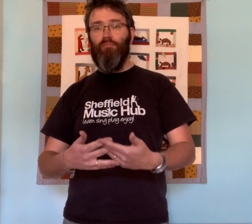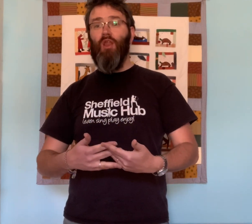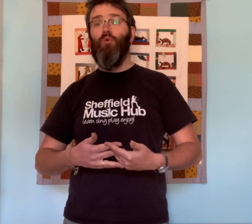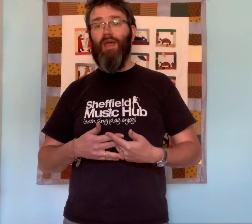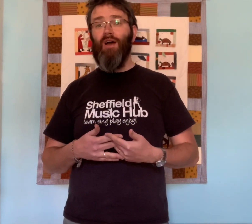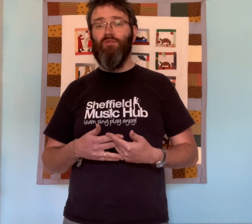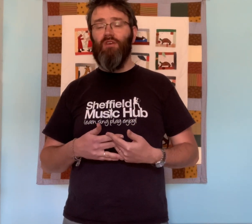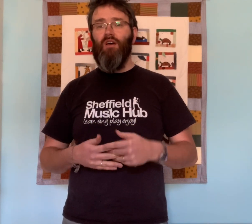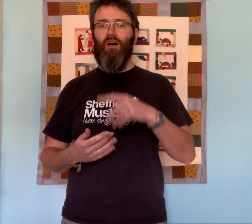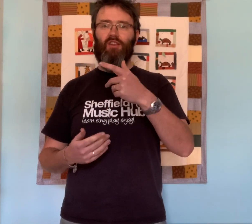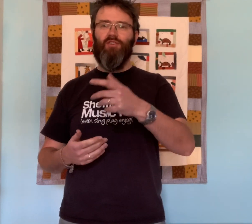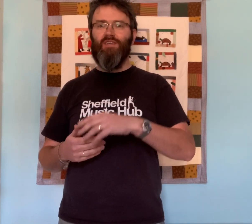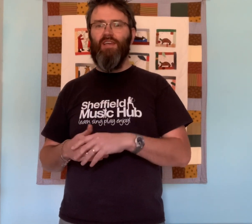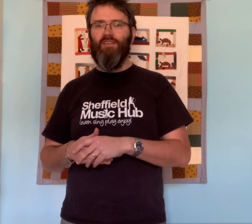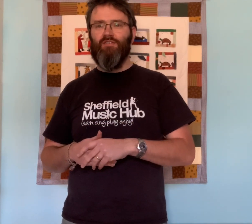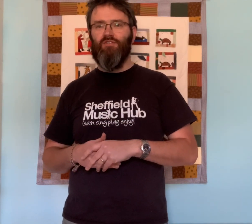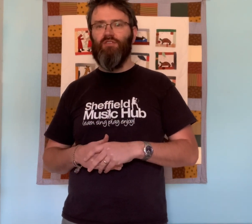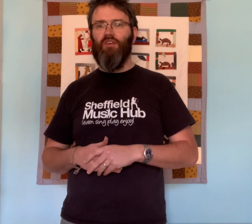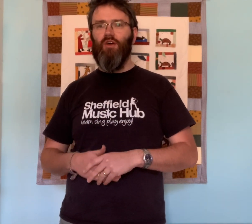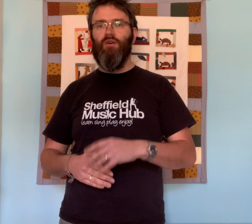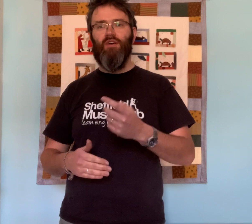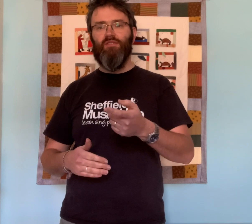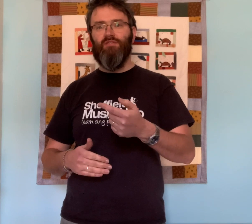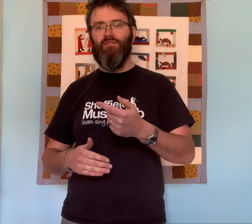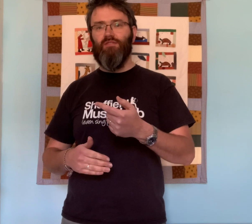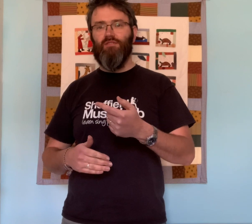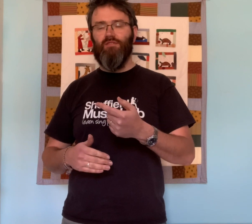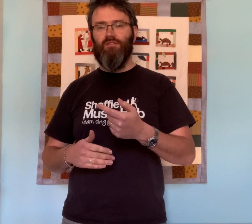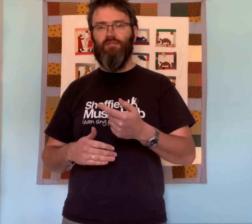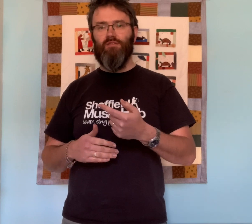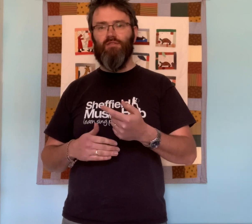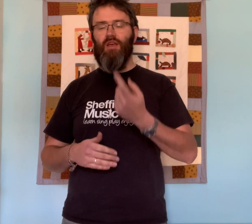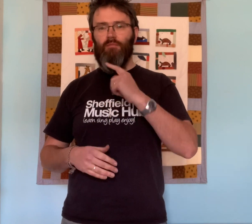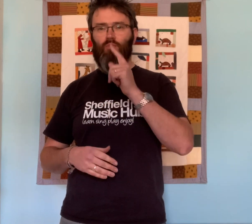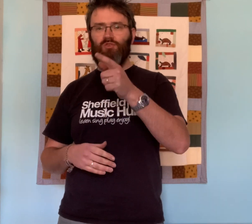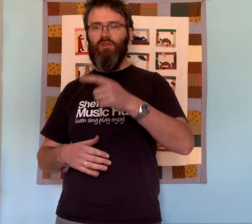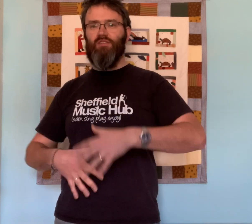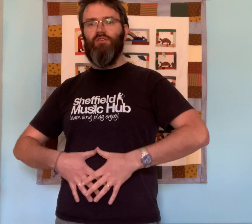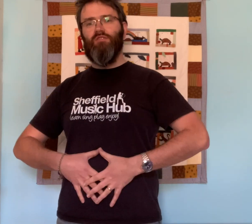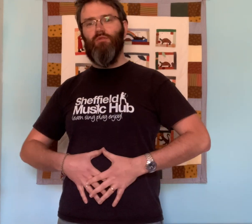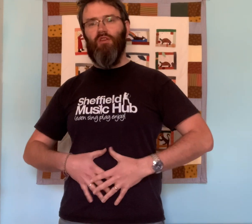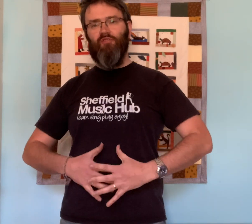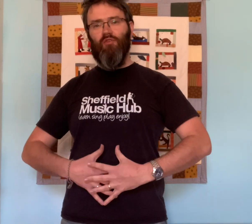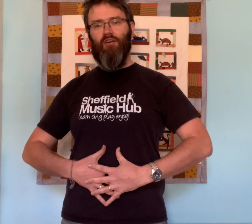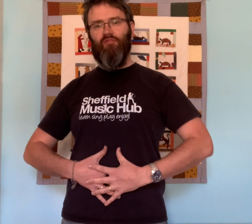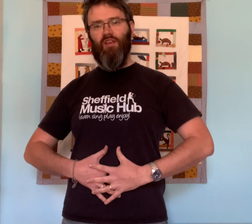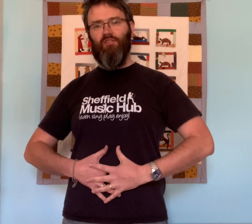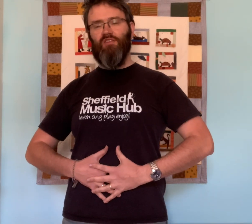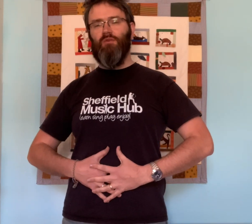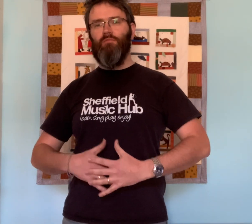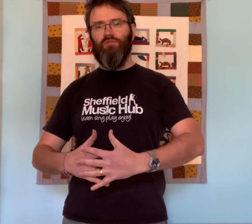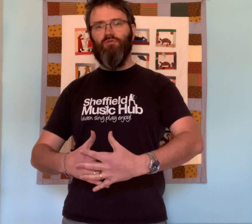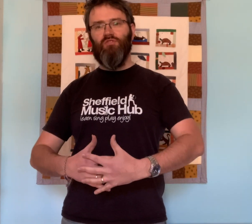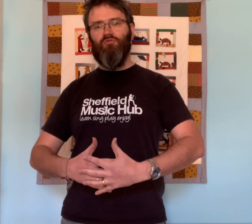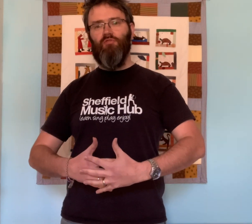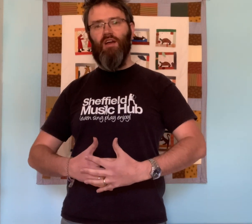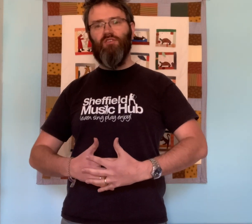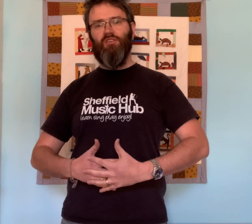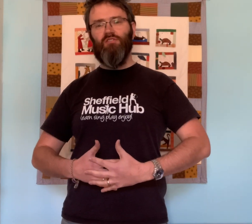blowing out, I'd like you to hiss. You're just going to go sss. But whilst you're hissing, you're still going to feel that feeling of your tummy muscles just gradually,